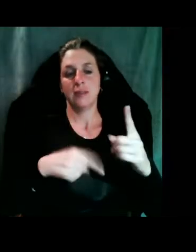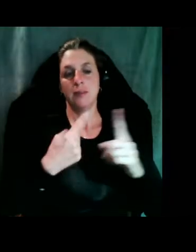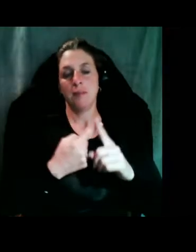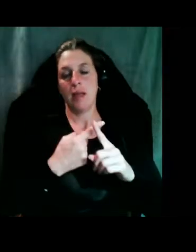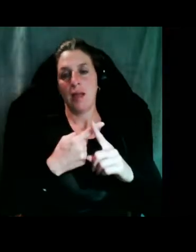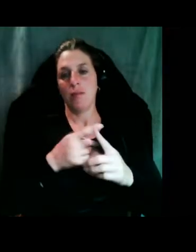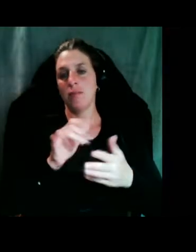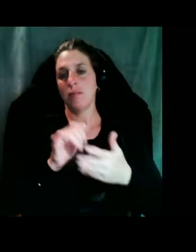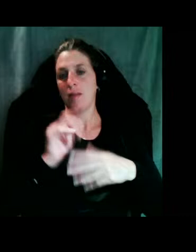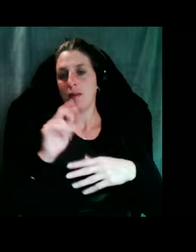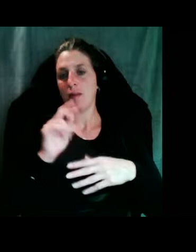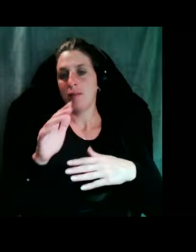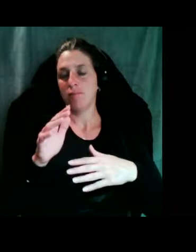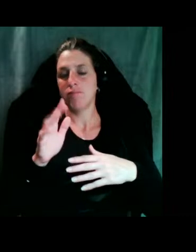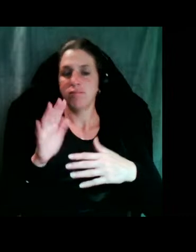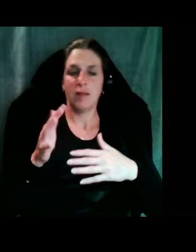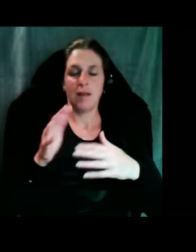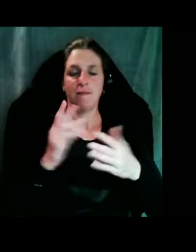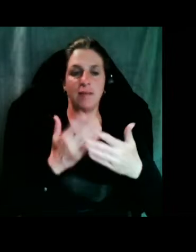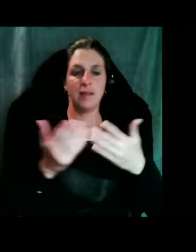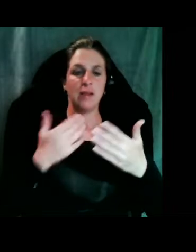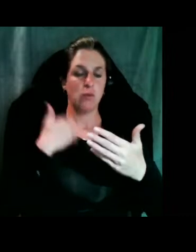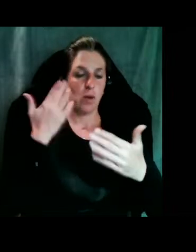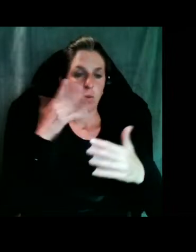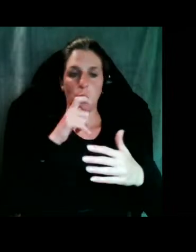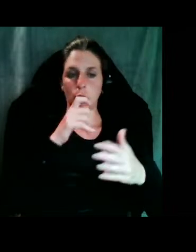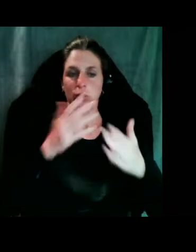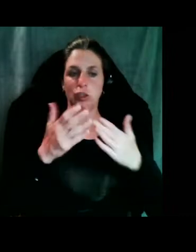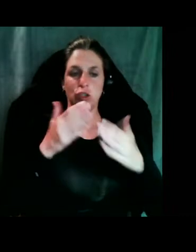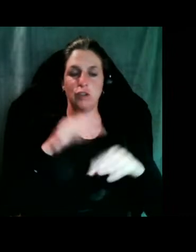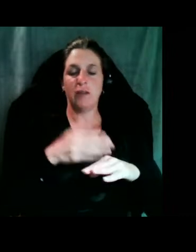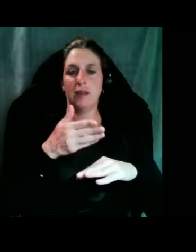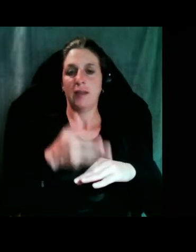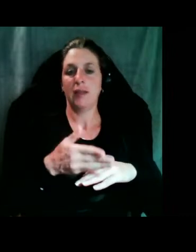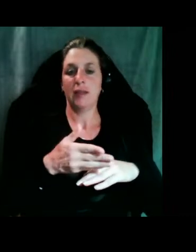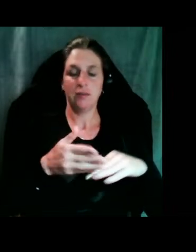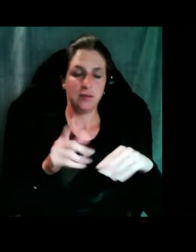of thing. So I don't know who's serving on that, but that